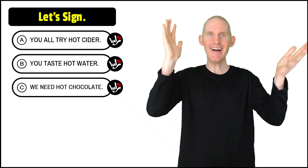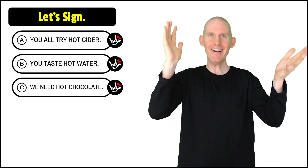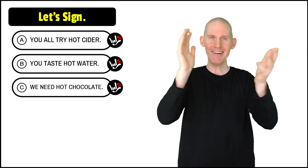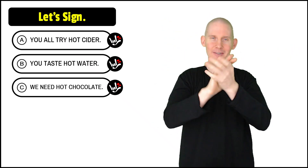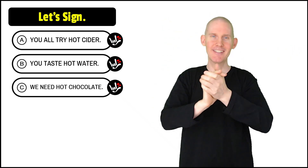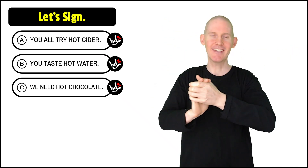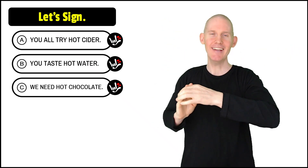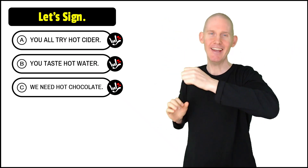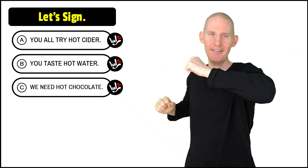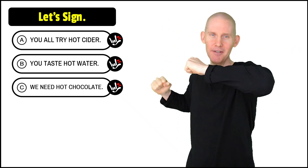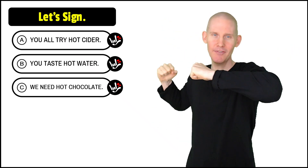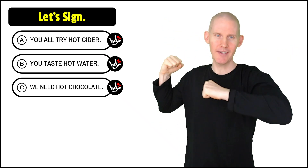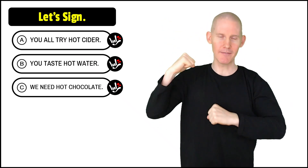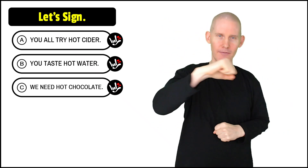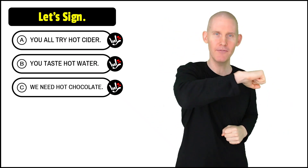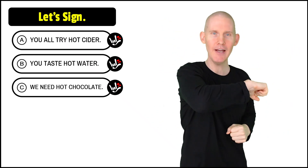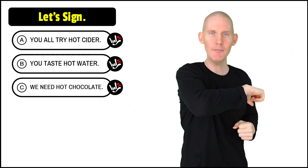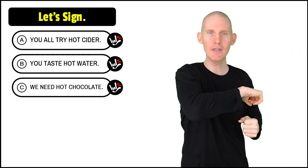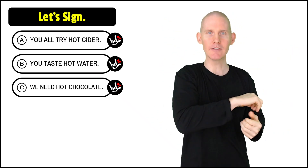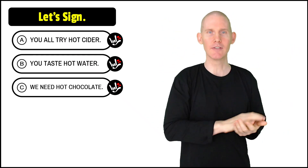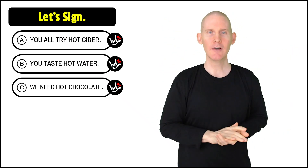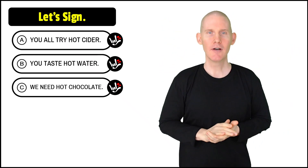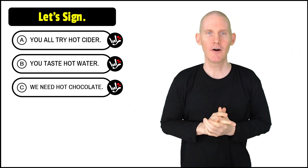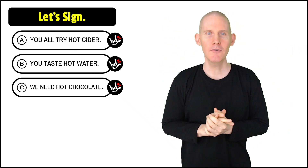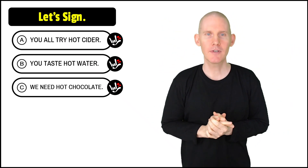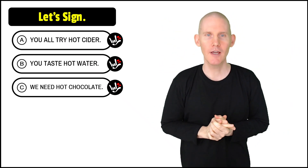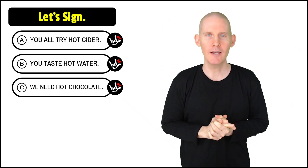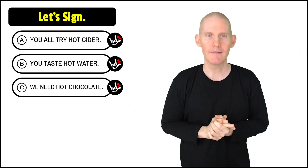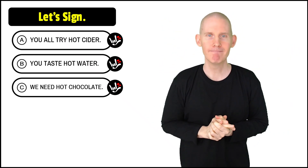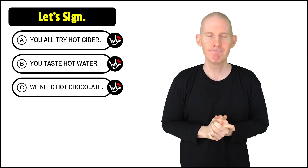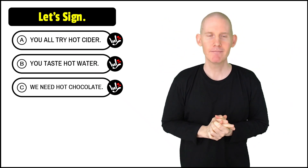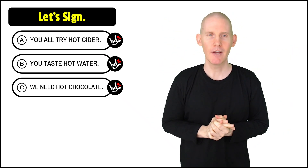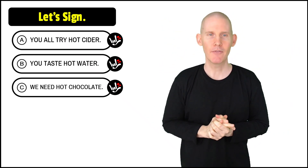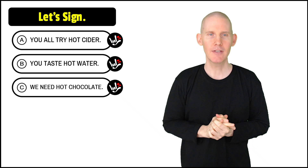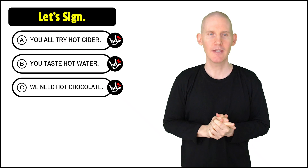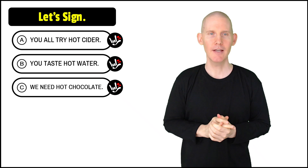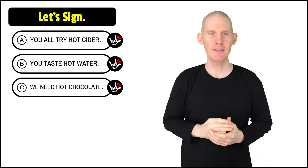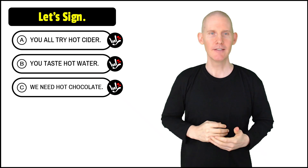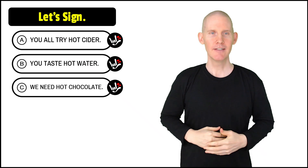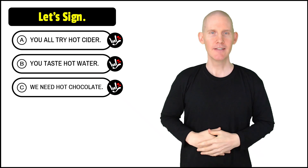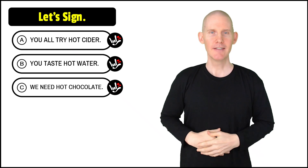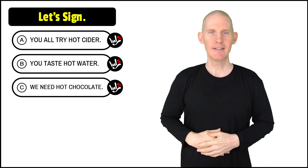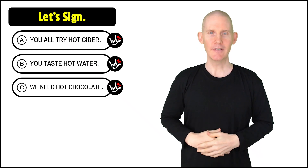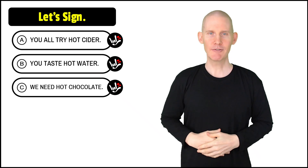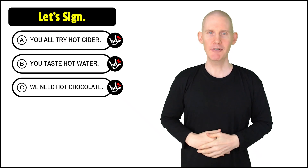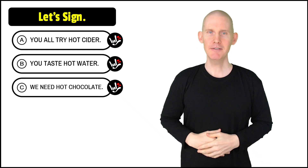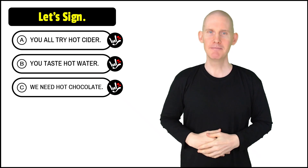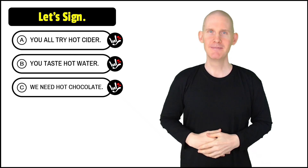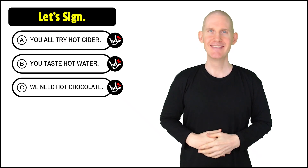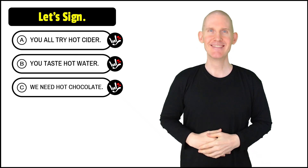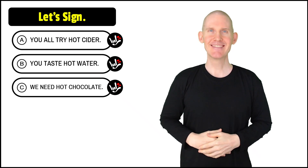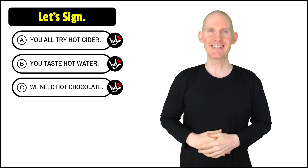Voila! We signed everything. Fabulous. Okay, I think that is good. See you